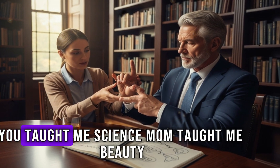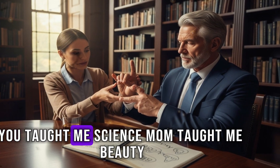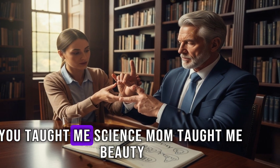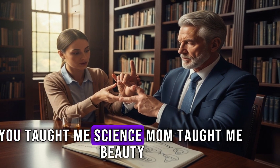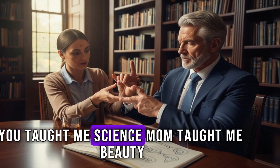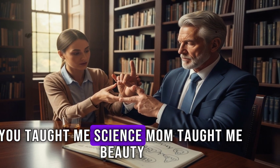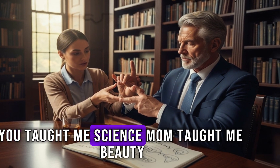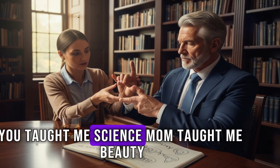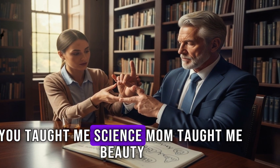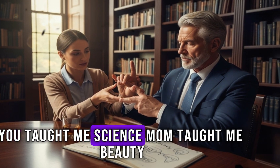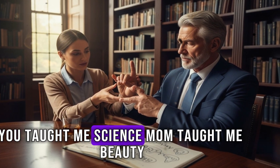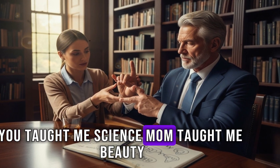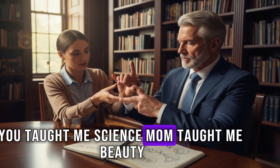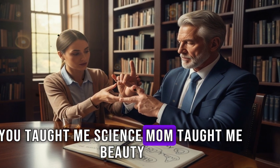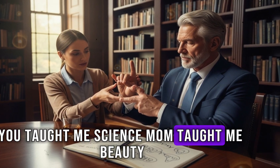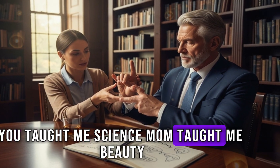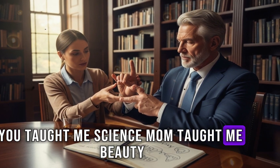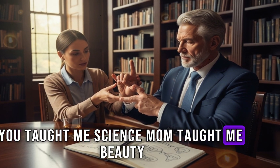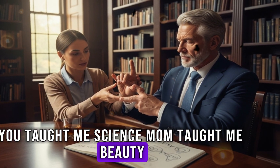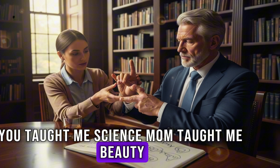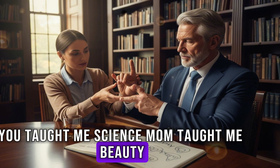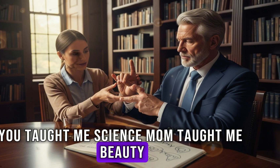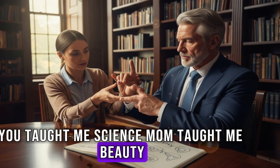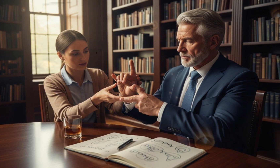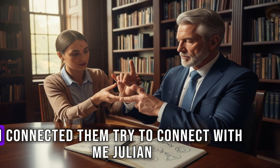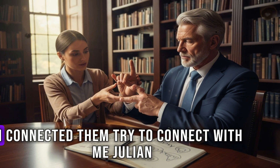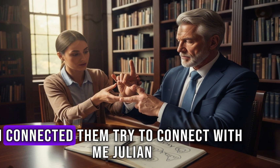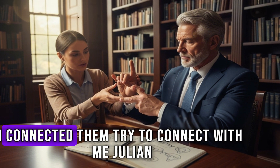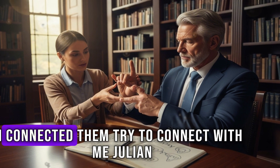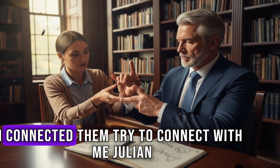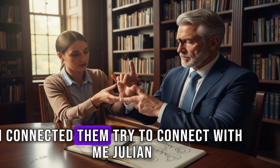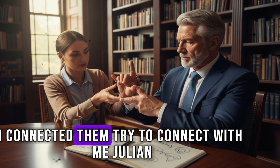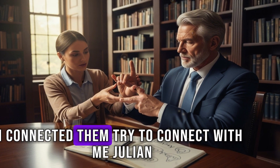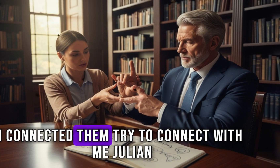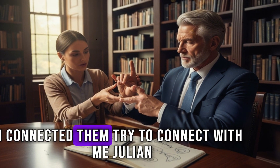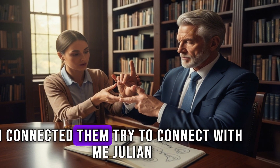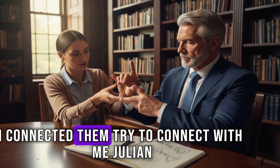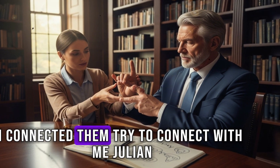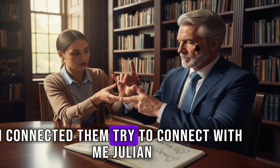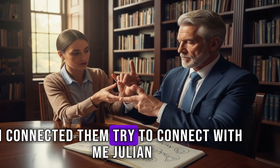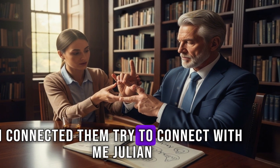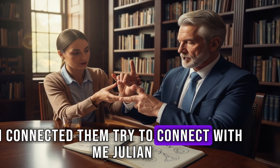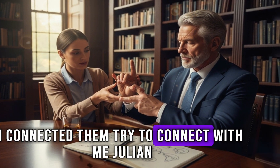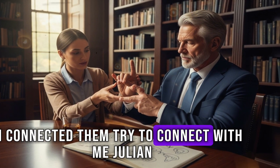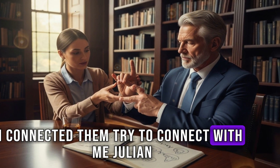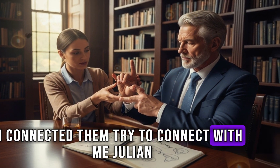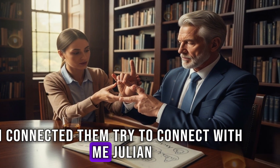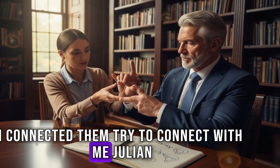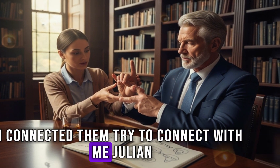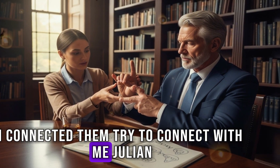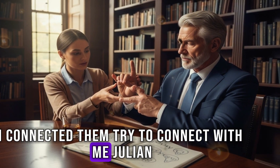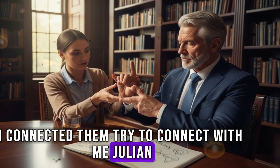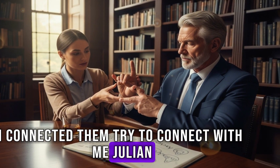me science. Mom taught me beauty. I connected them. Try to connect with me,